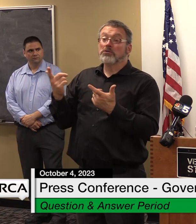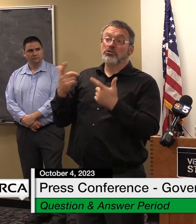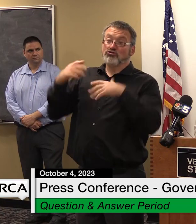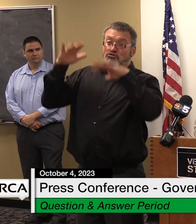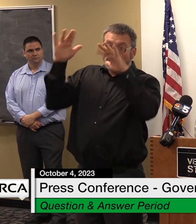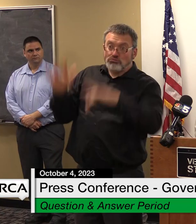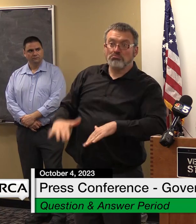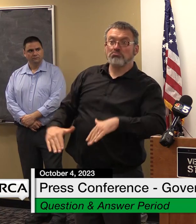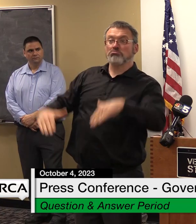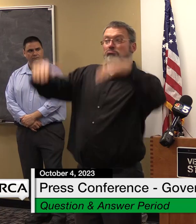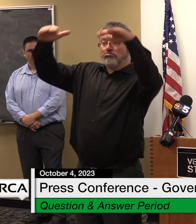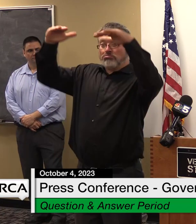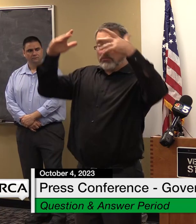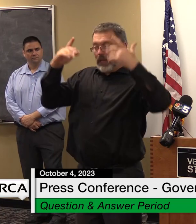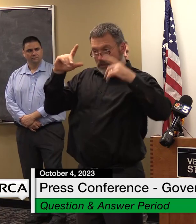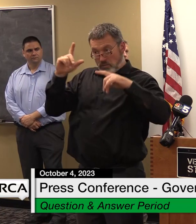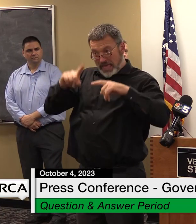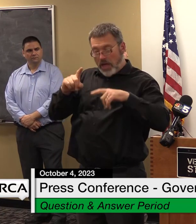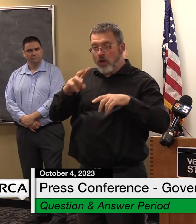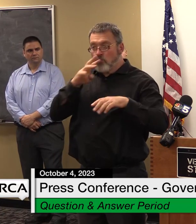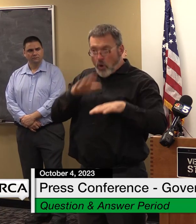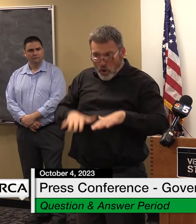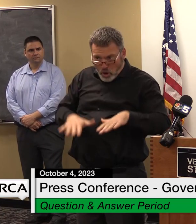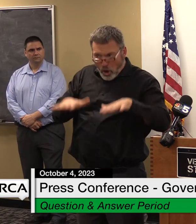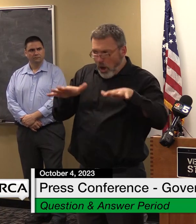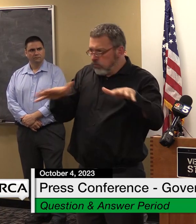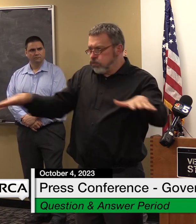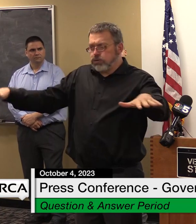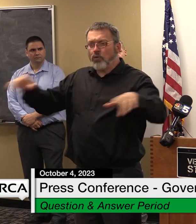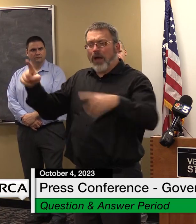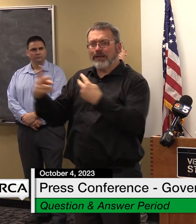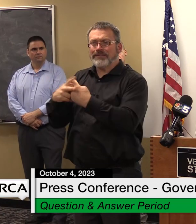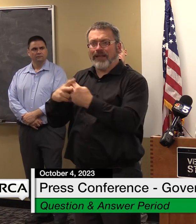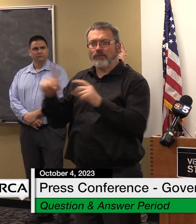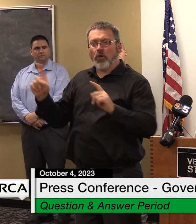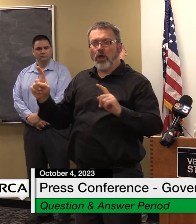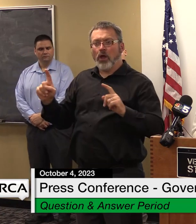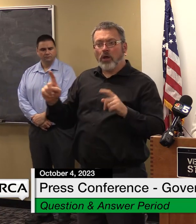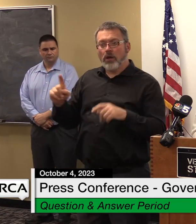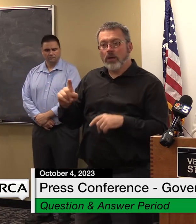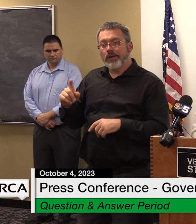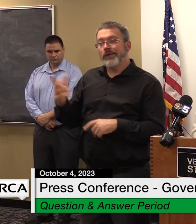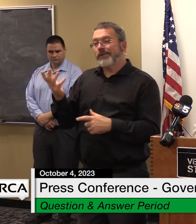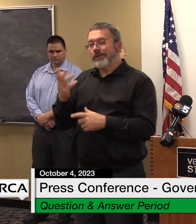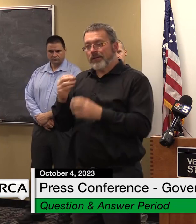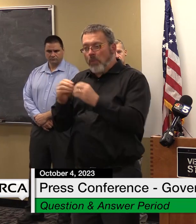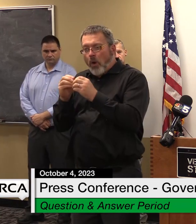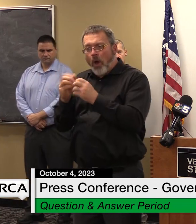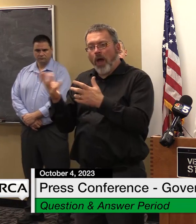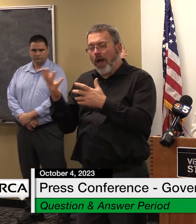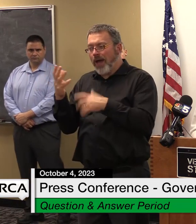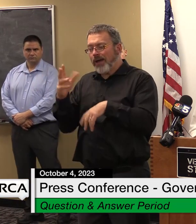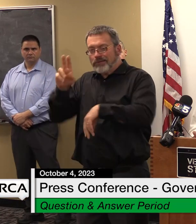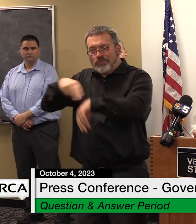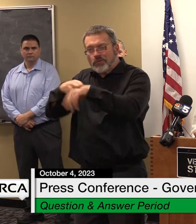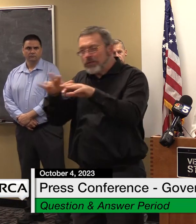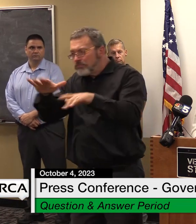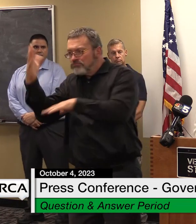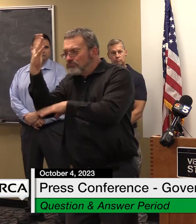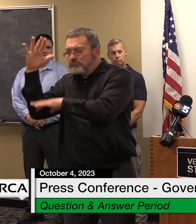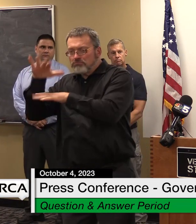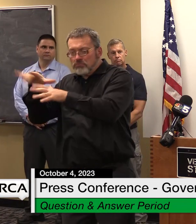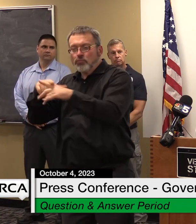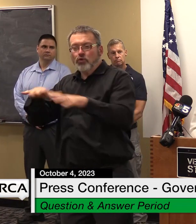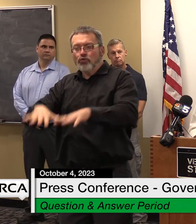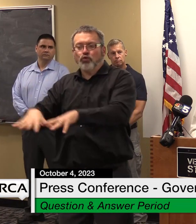capacity to store more water in the future as part of the answer, and not building right on the riverbanks and extending